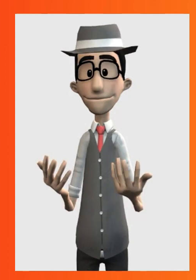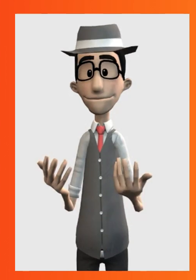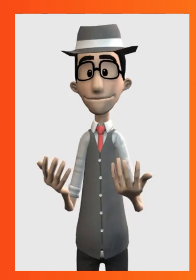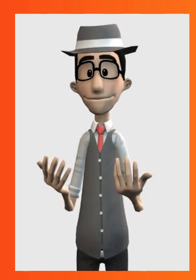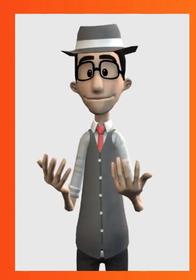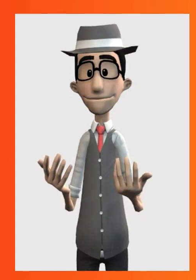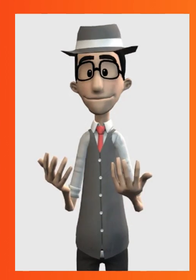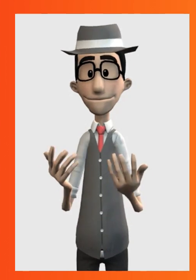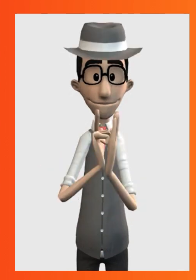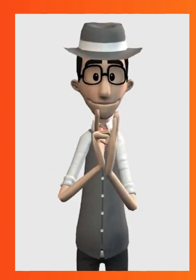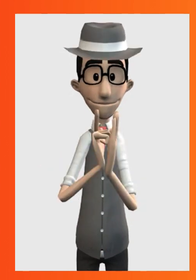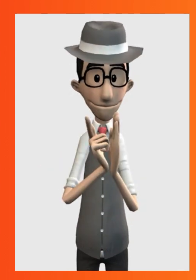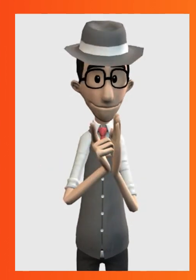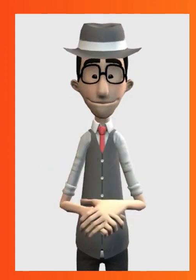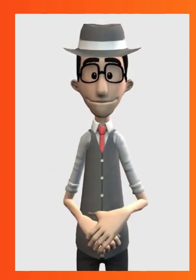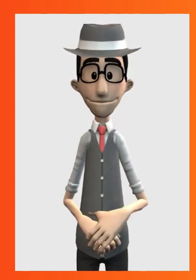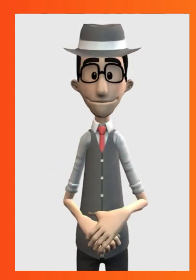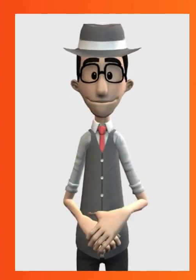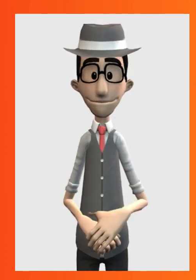Wait a moment.